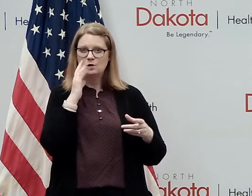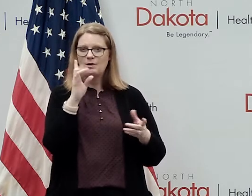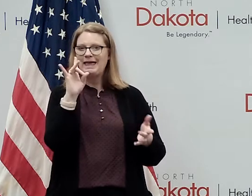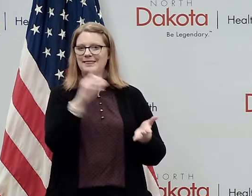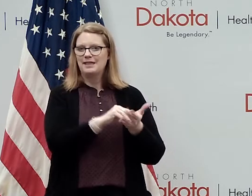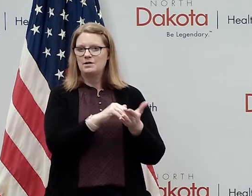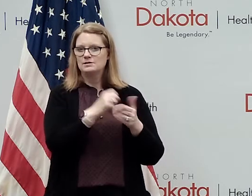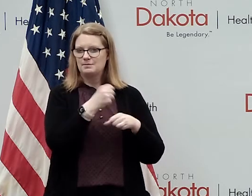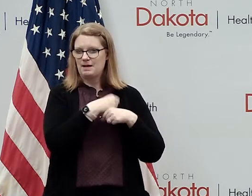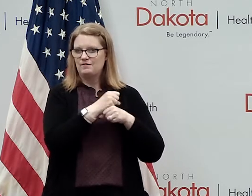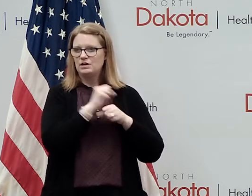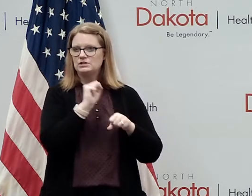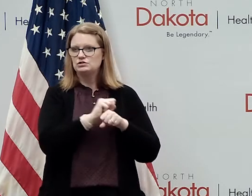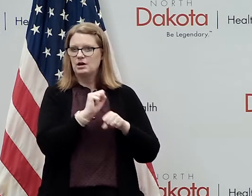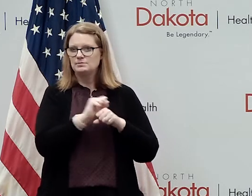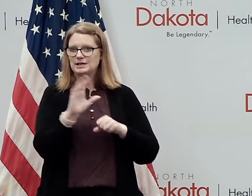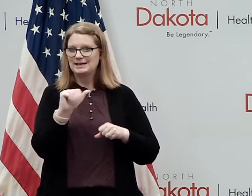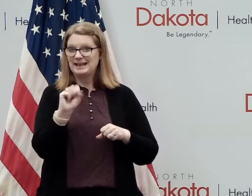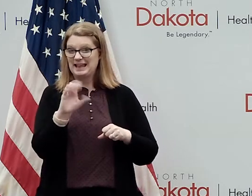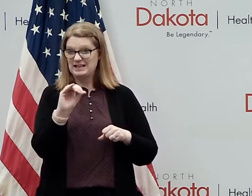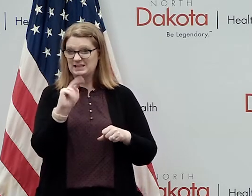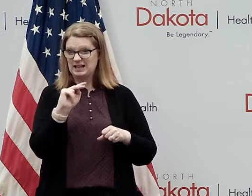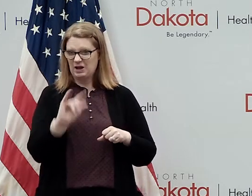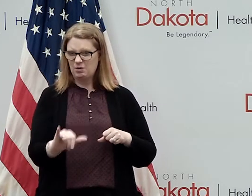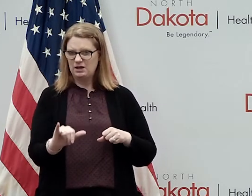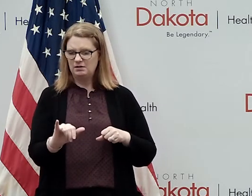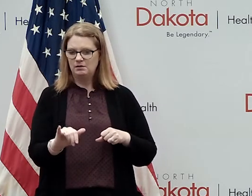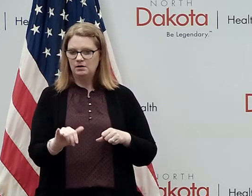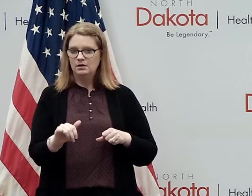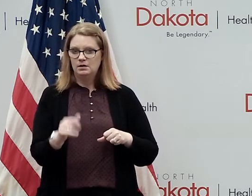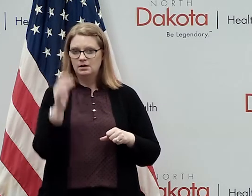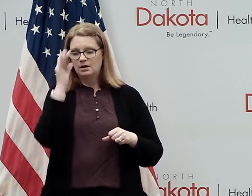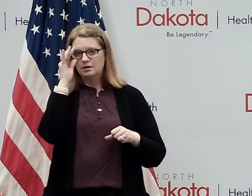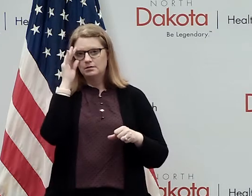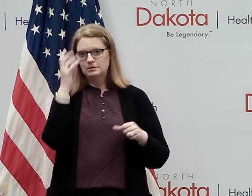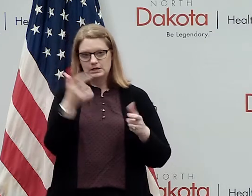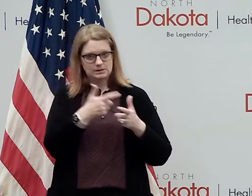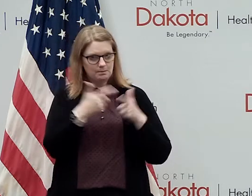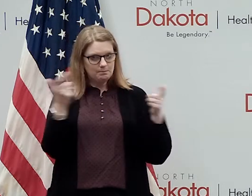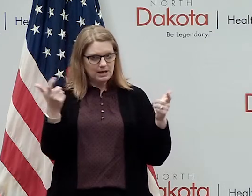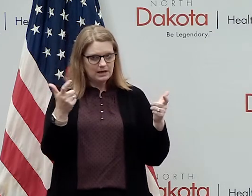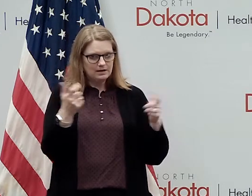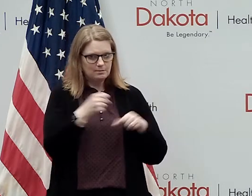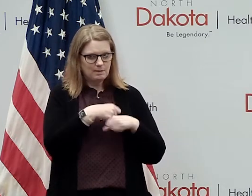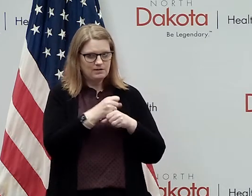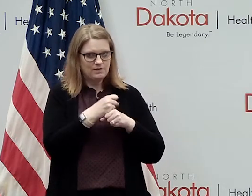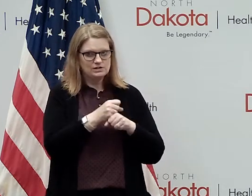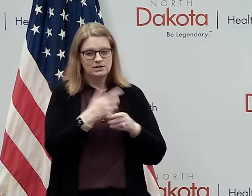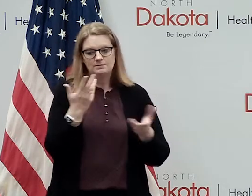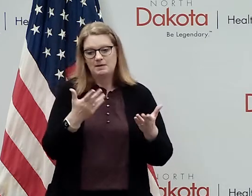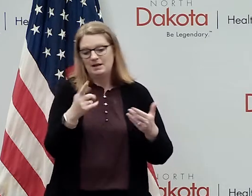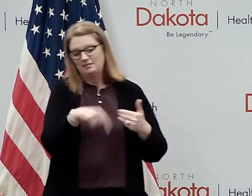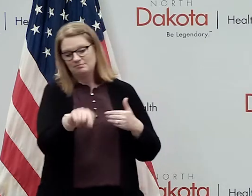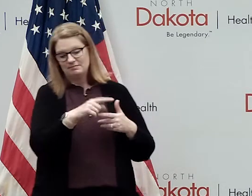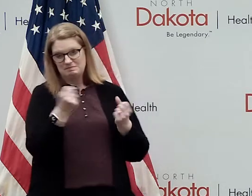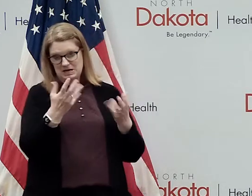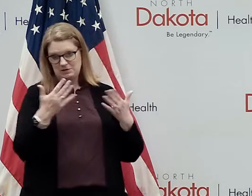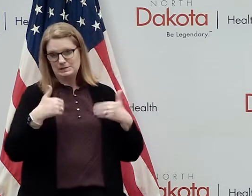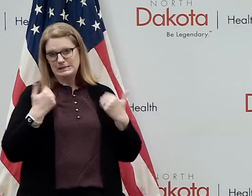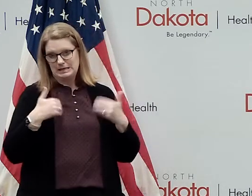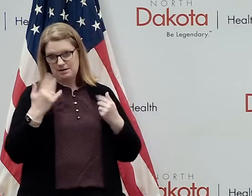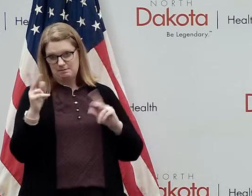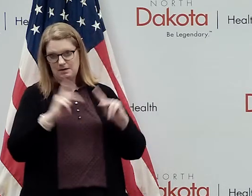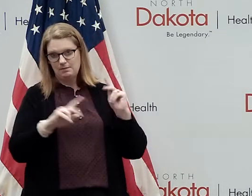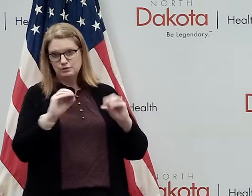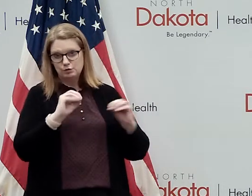8,000 manufacturing jobs in Cass County alone. You got a large manufacturing facilities. You got a young population that may be asymptomatic. I gave